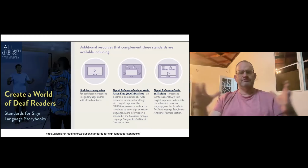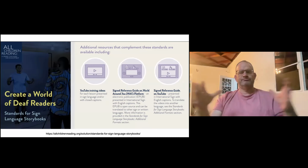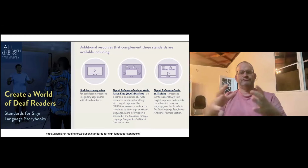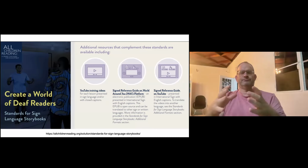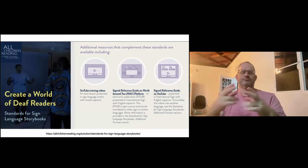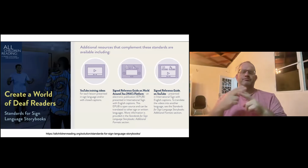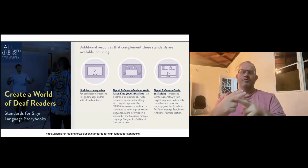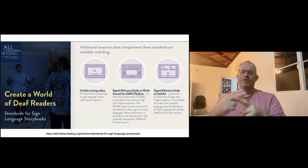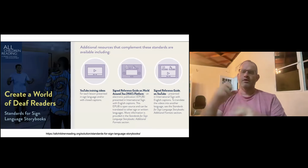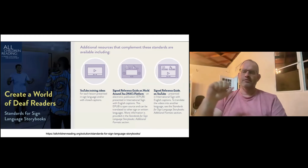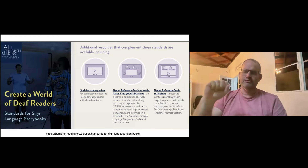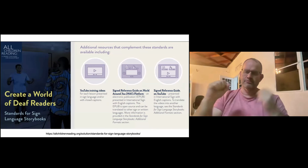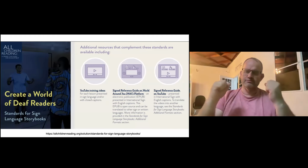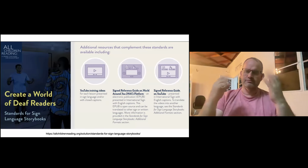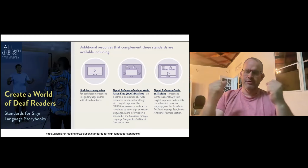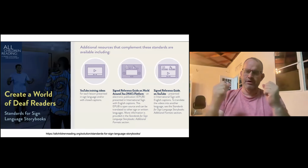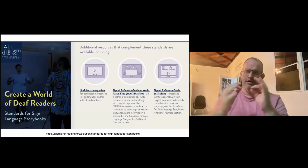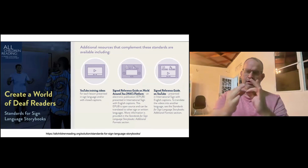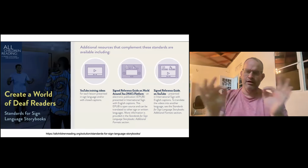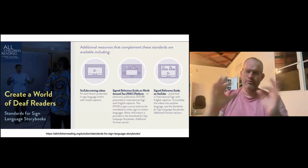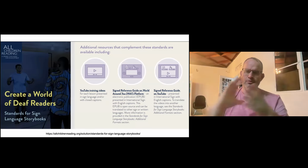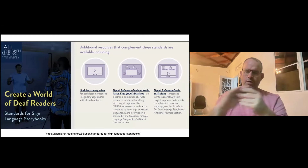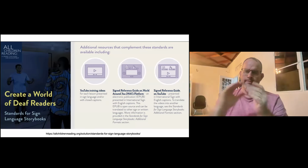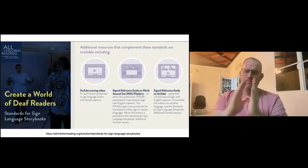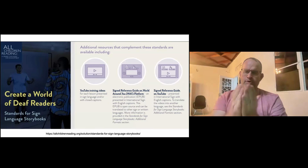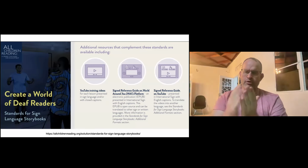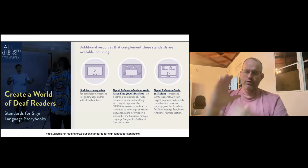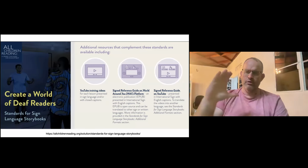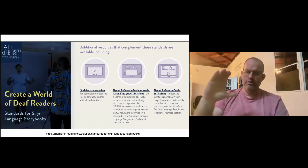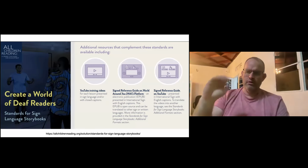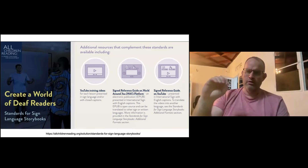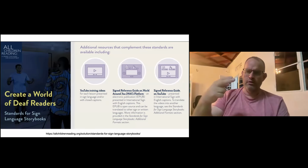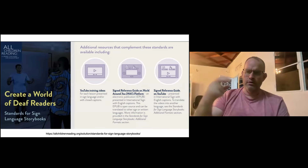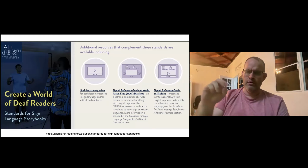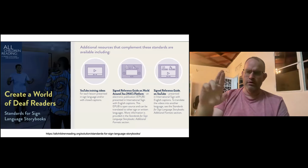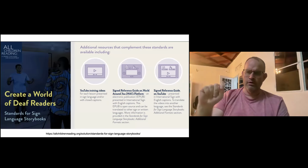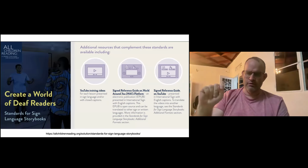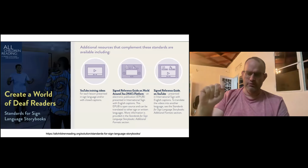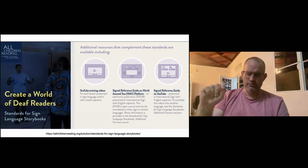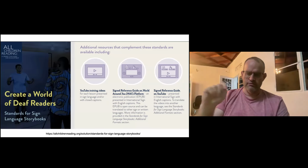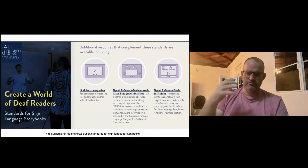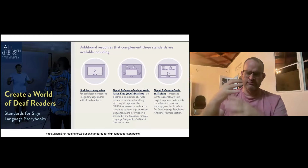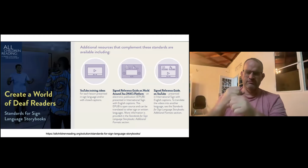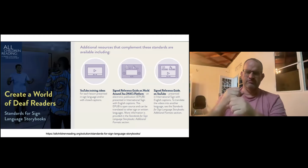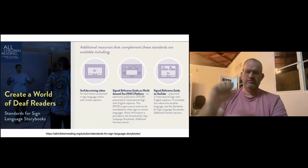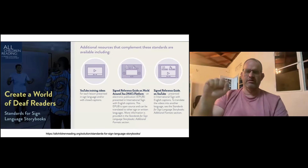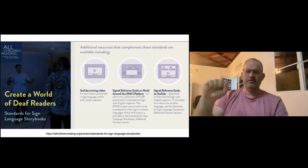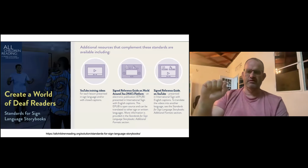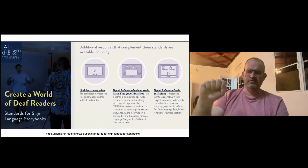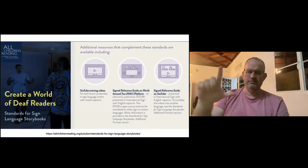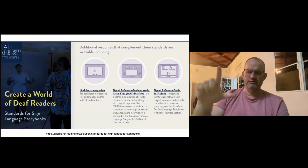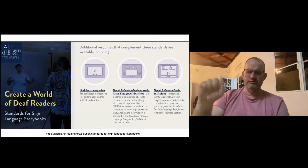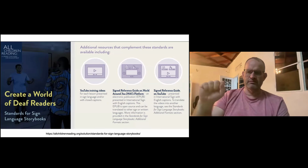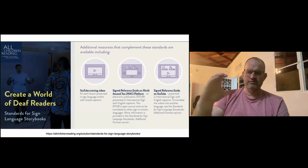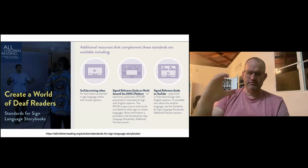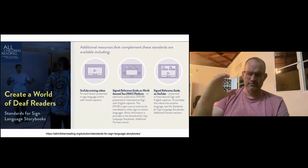And with the pandemic, we decided that we would put together what we call the Sign Language Storybook Cohort,